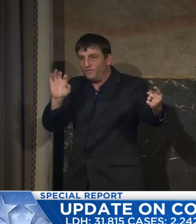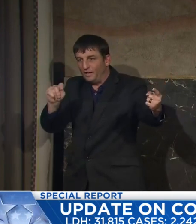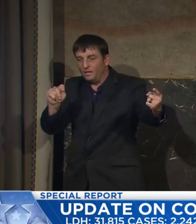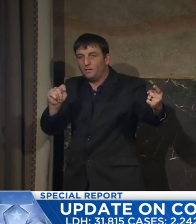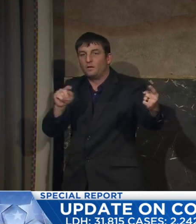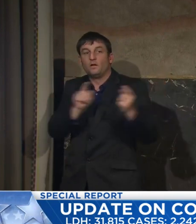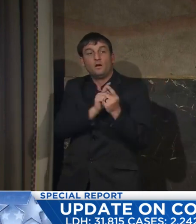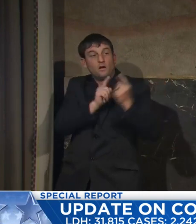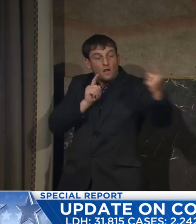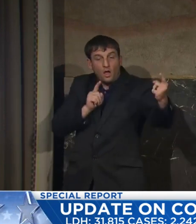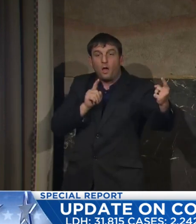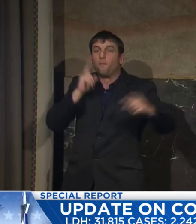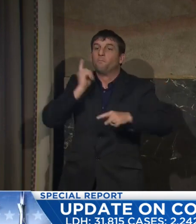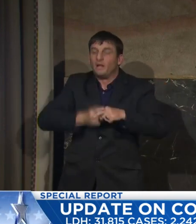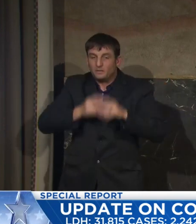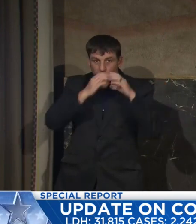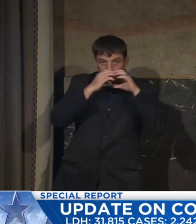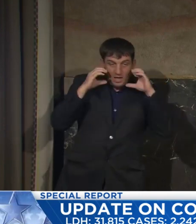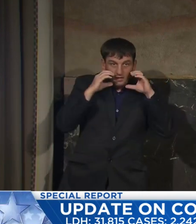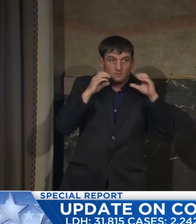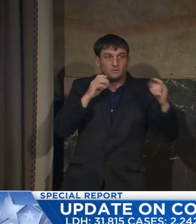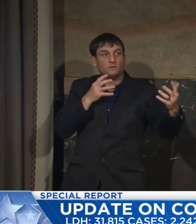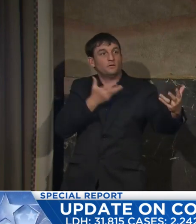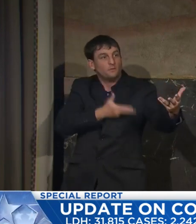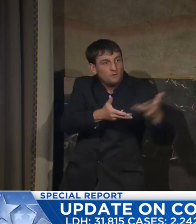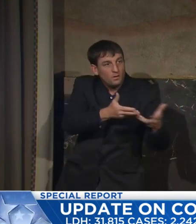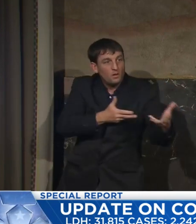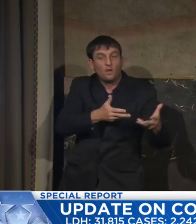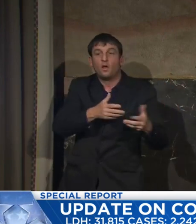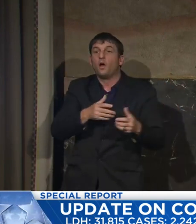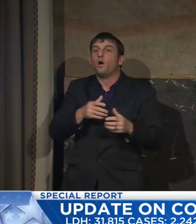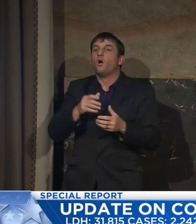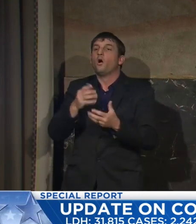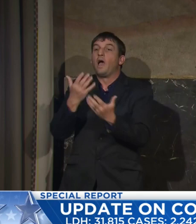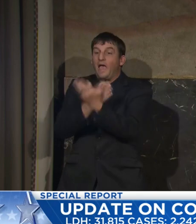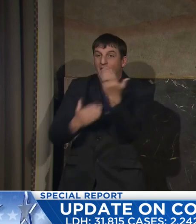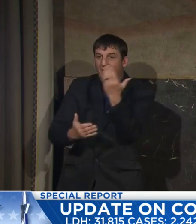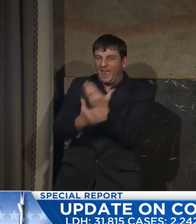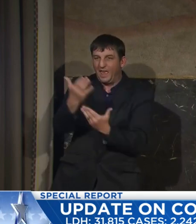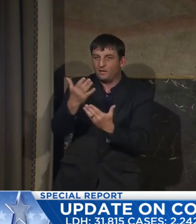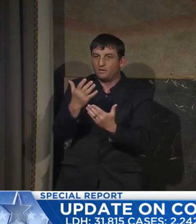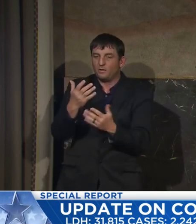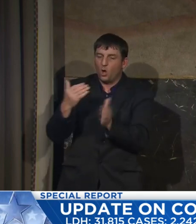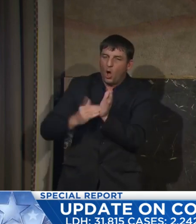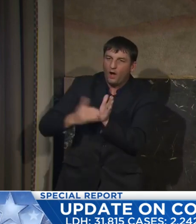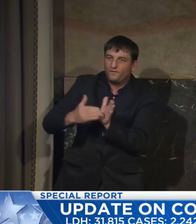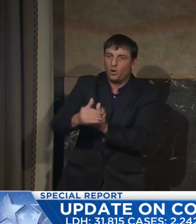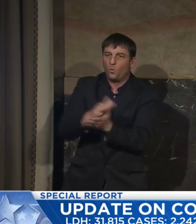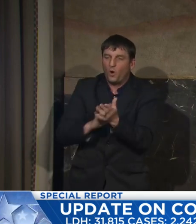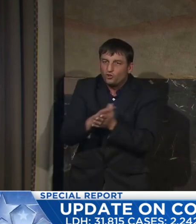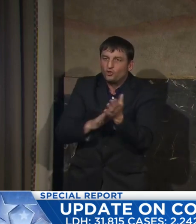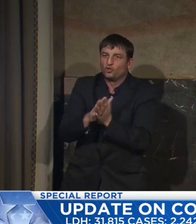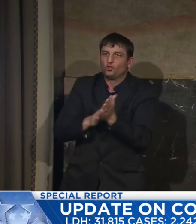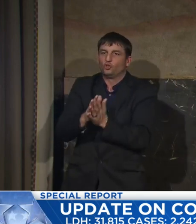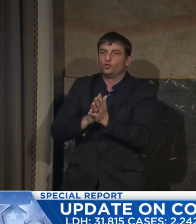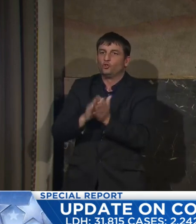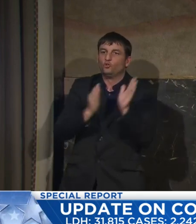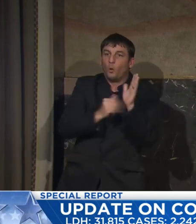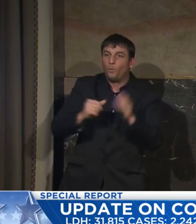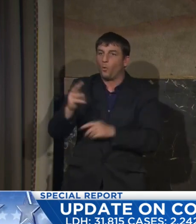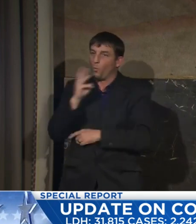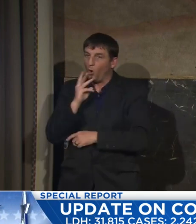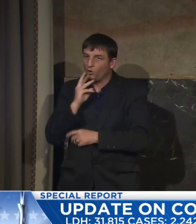others. We need to make sure that they're washing their hands frequently, soap and water. And